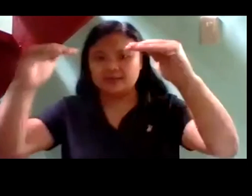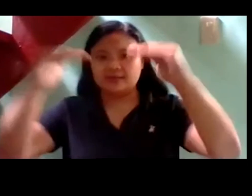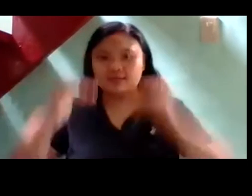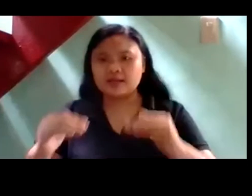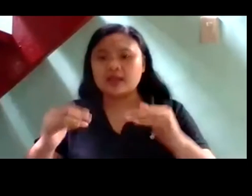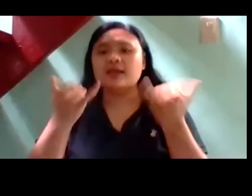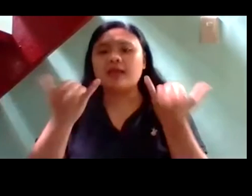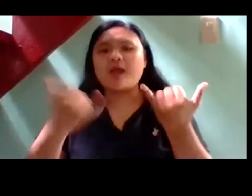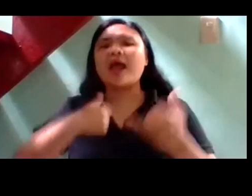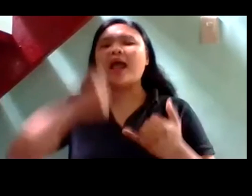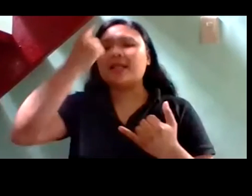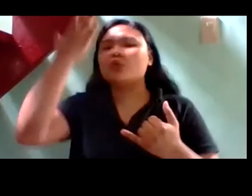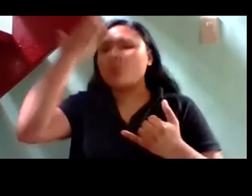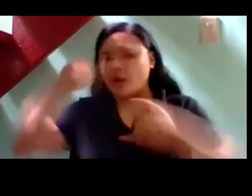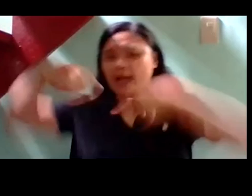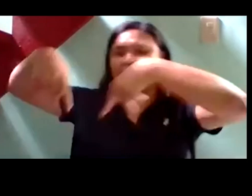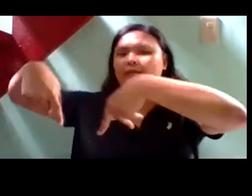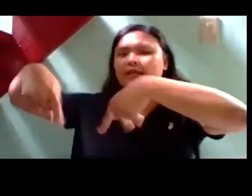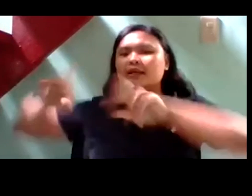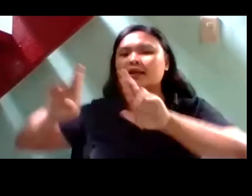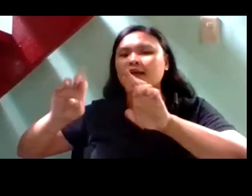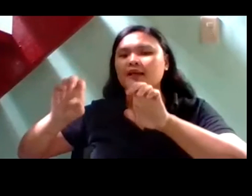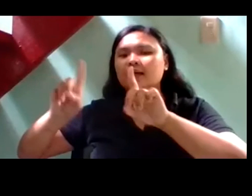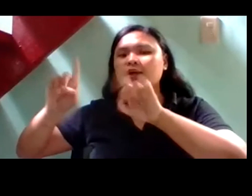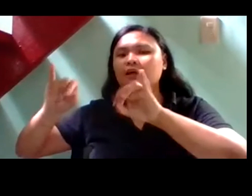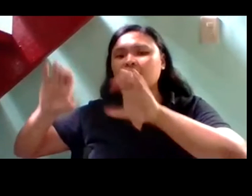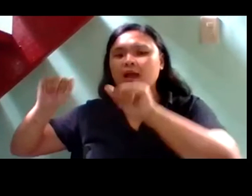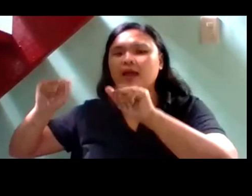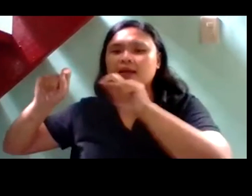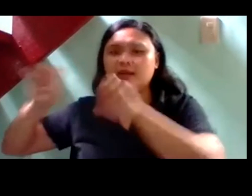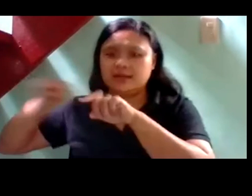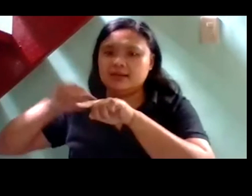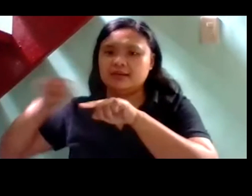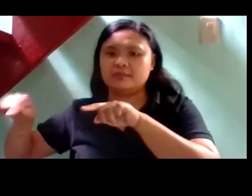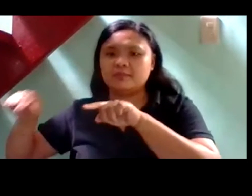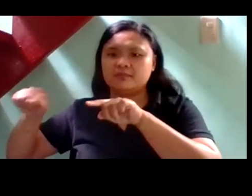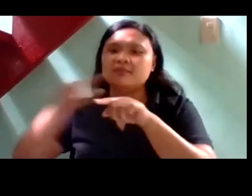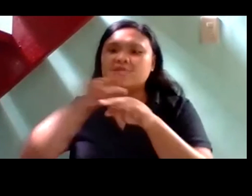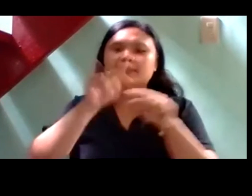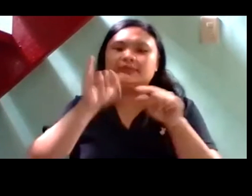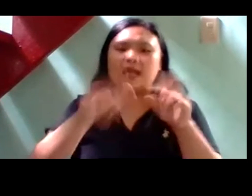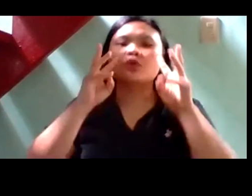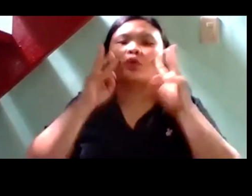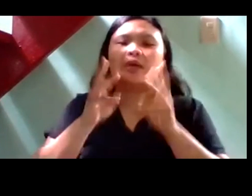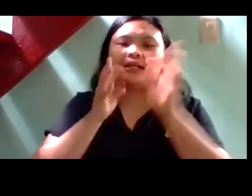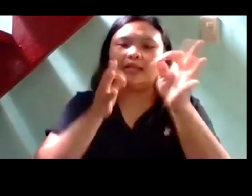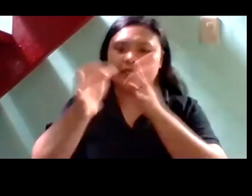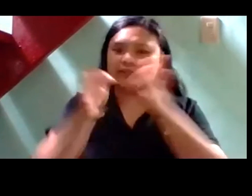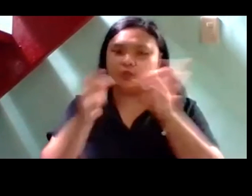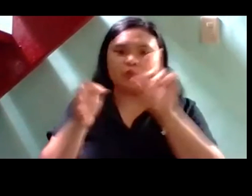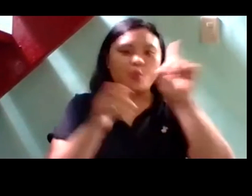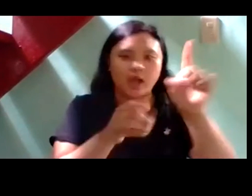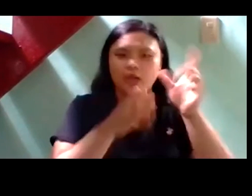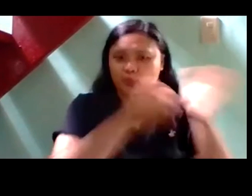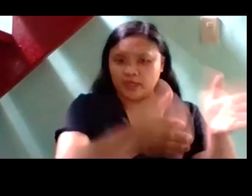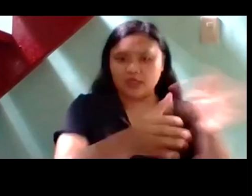right? So we have to break it down that way. So that's why, if you noticed in the analysis, there's